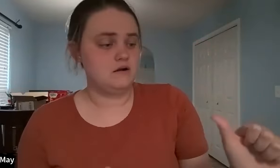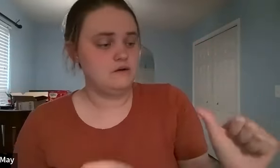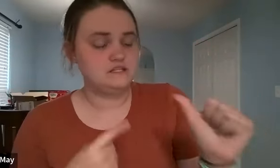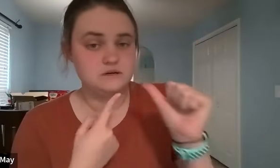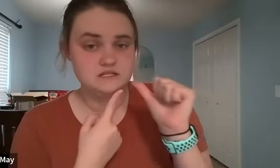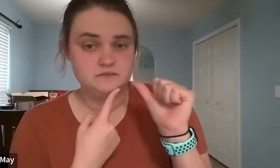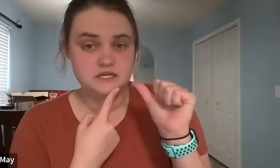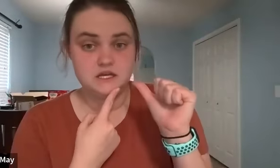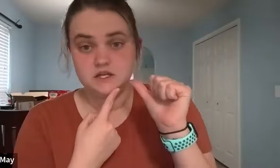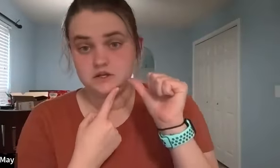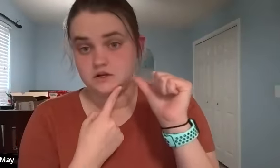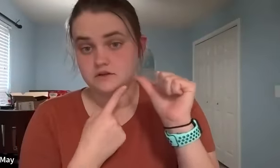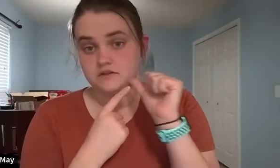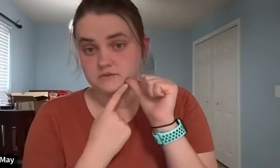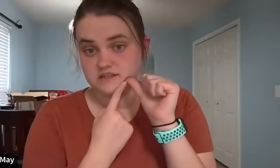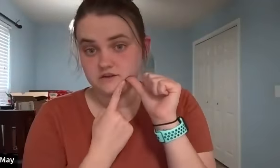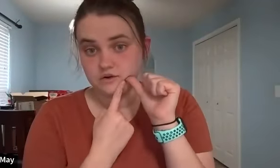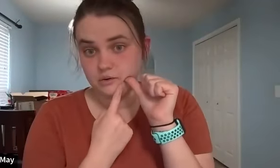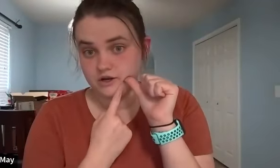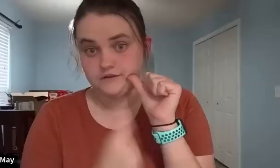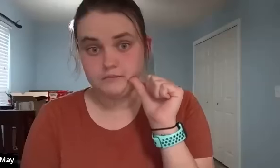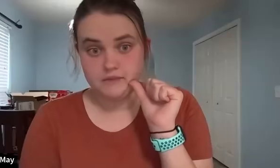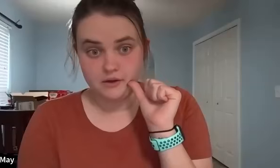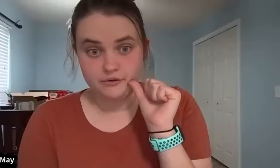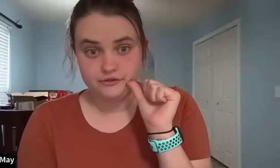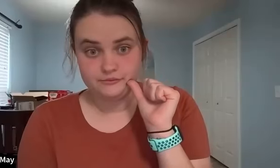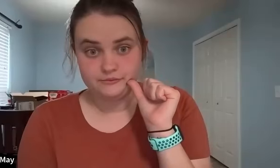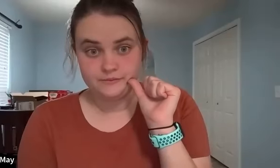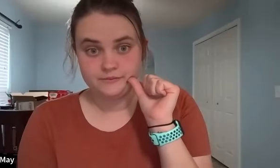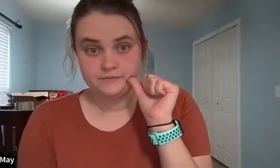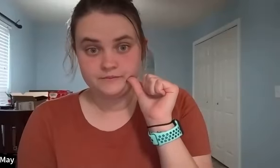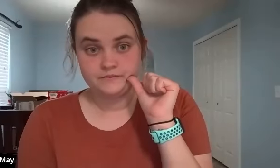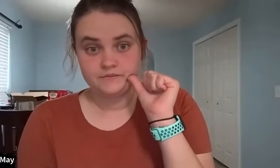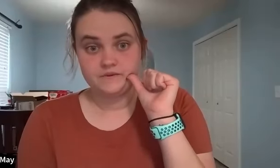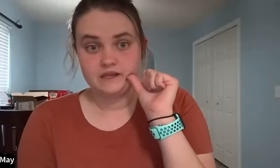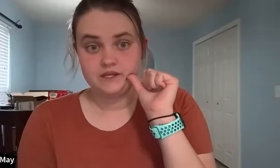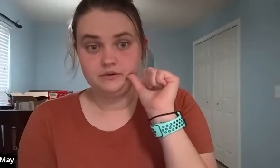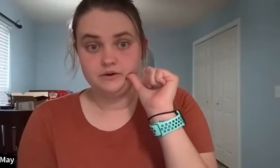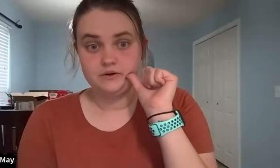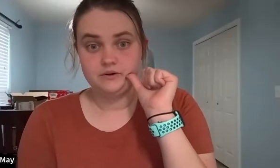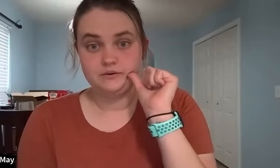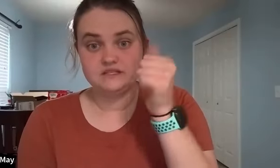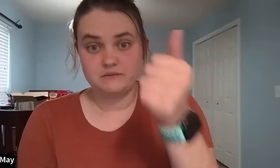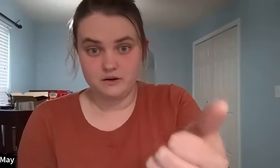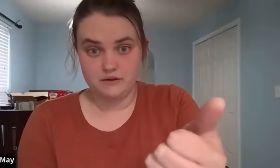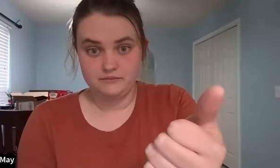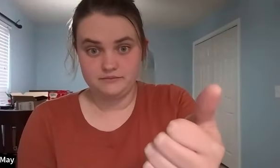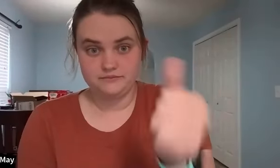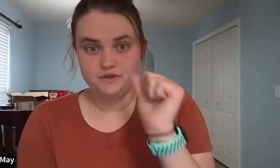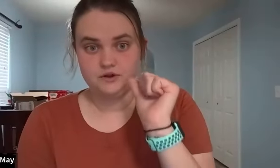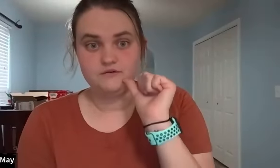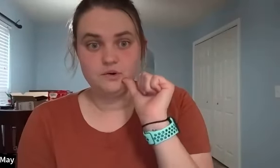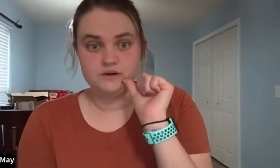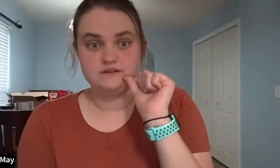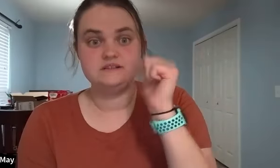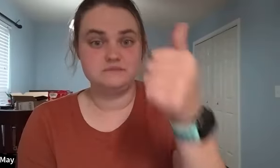is going to be your thumb is at the corner of your mouth and you go tomorrow. You go forward